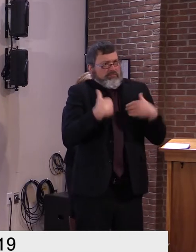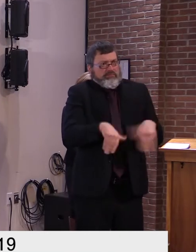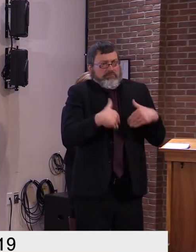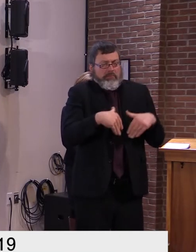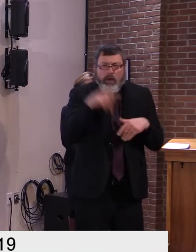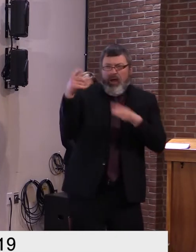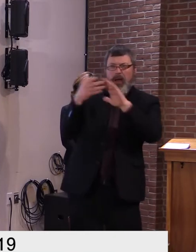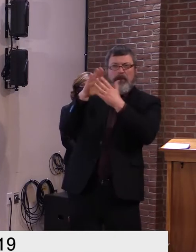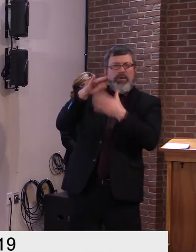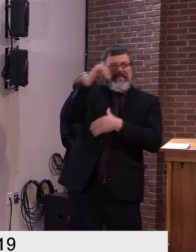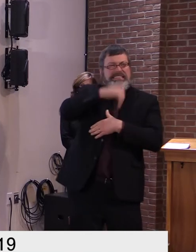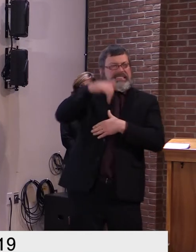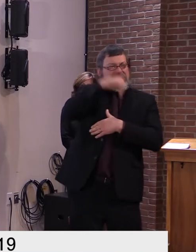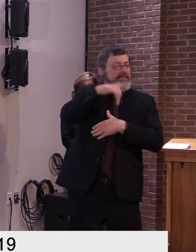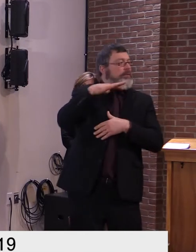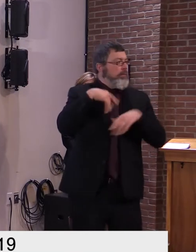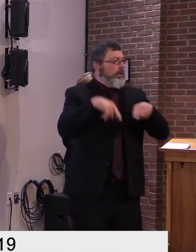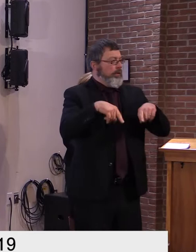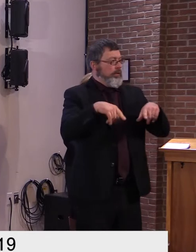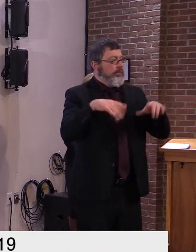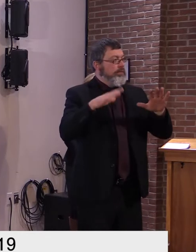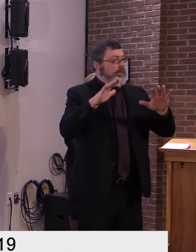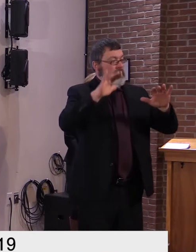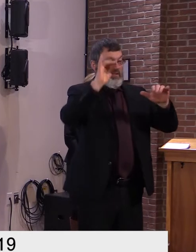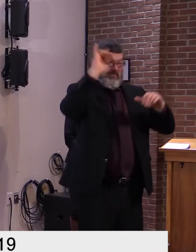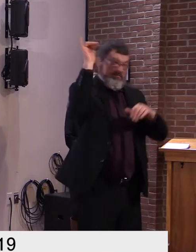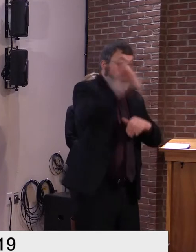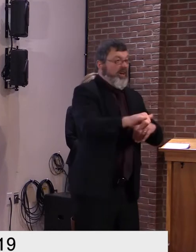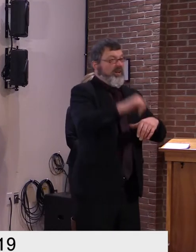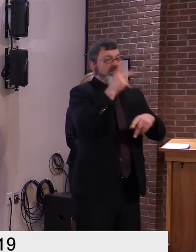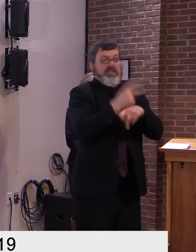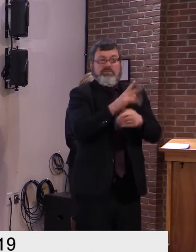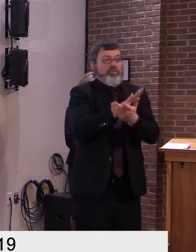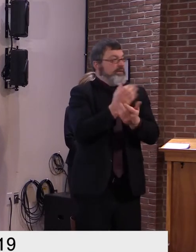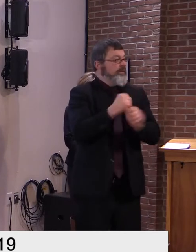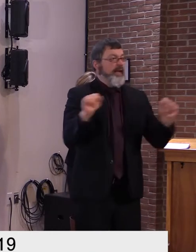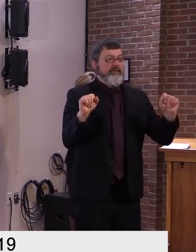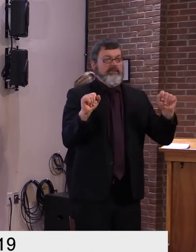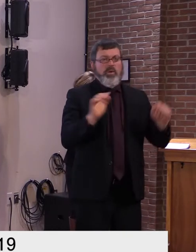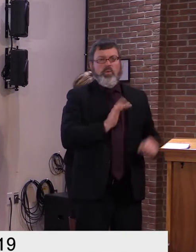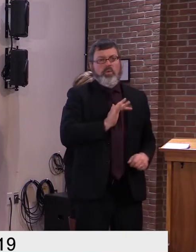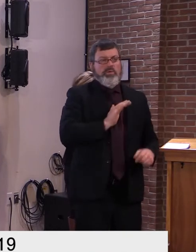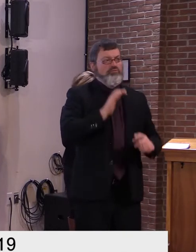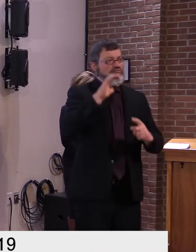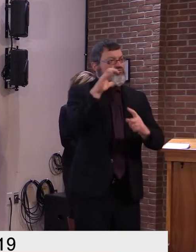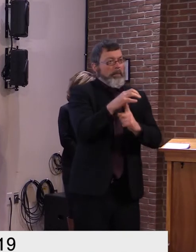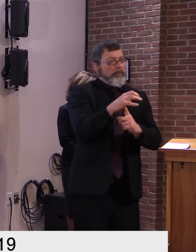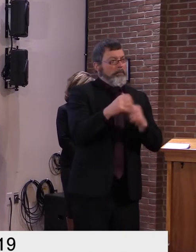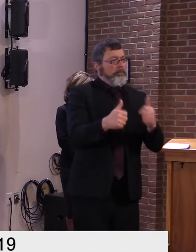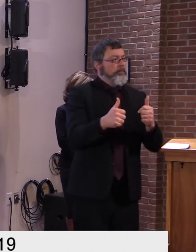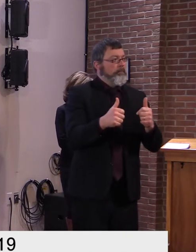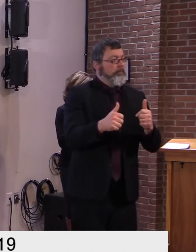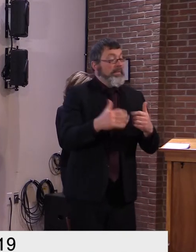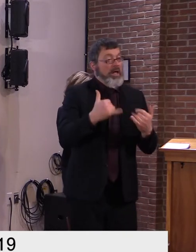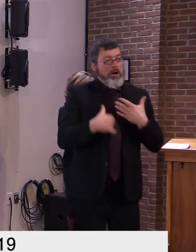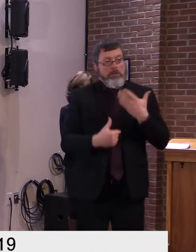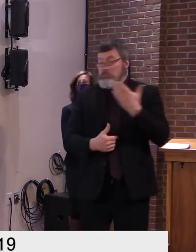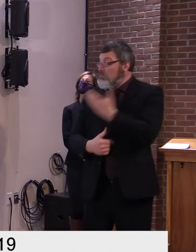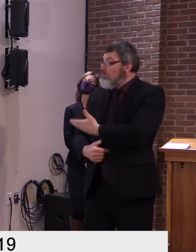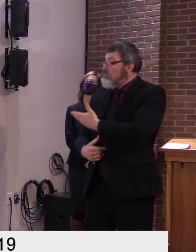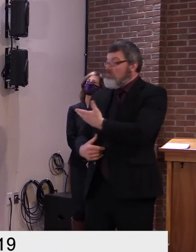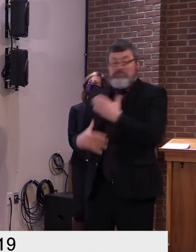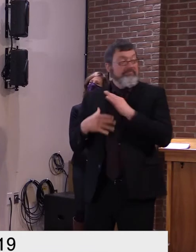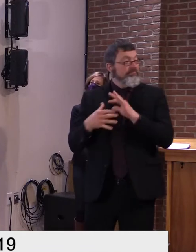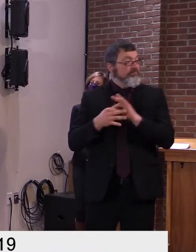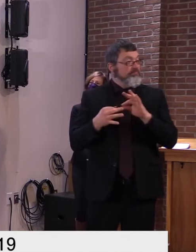to be in school. If we look at our total cases in Vermont and our deaths, they're illustrated